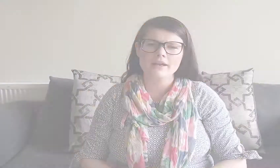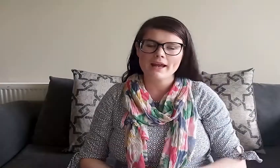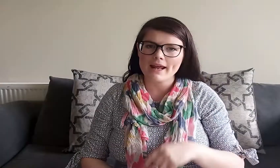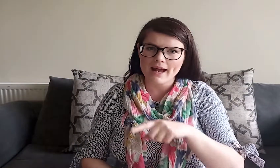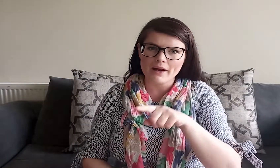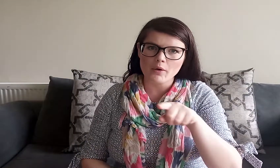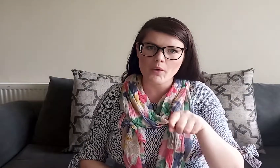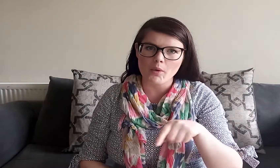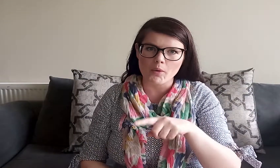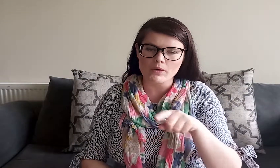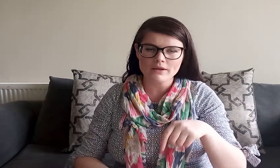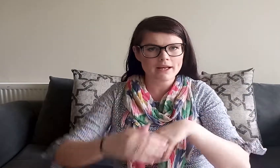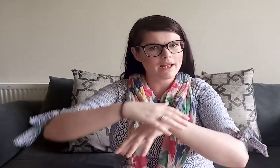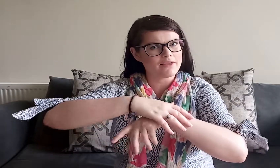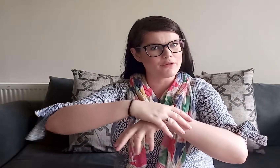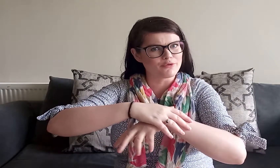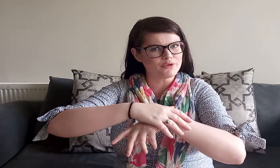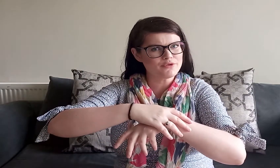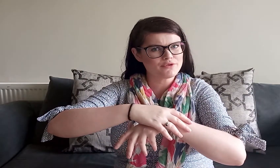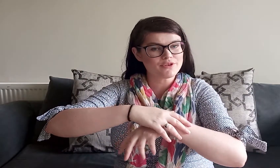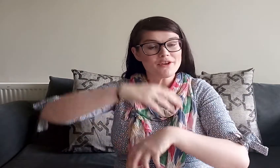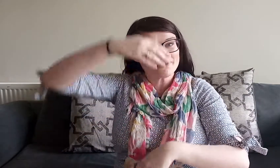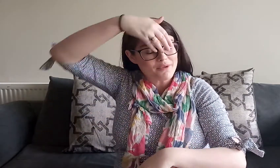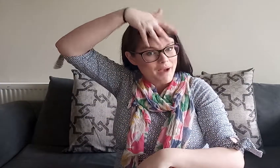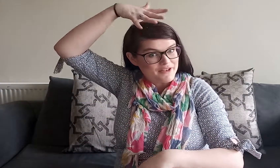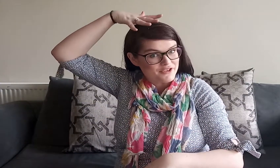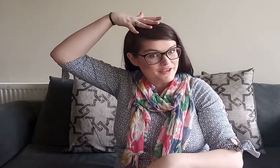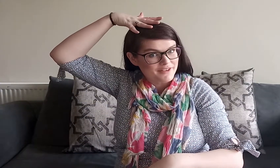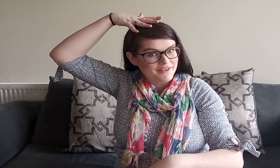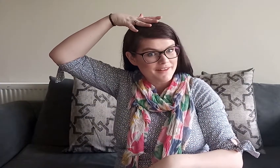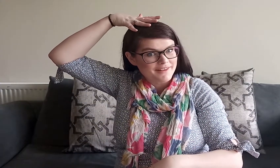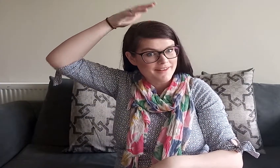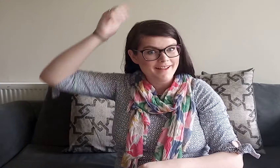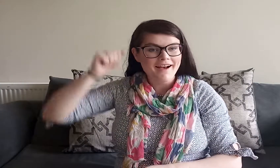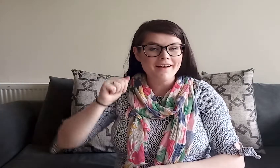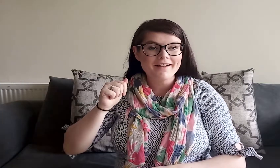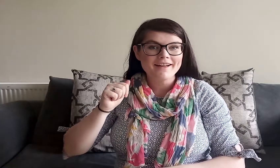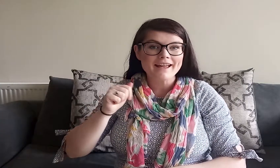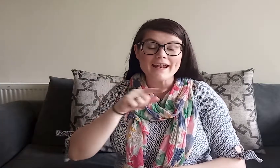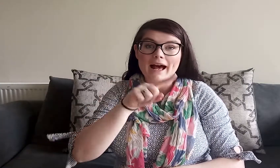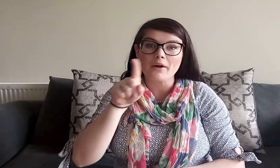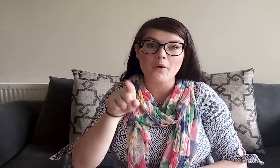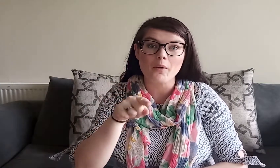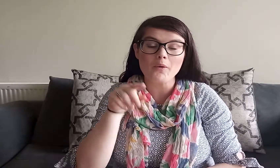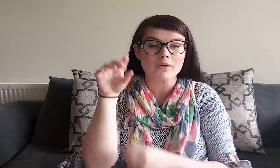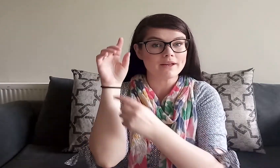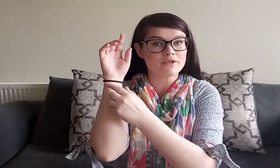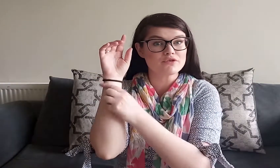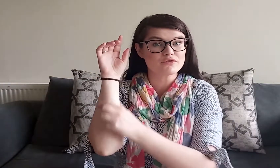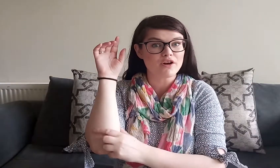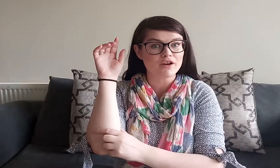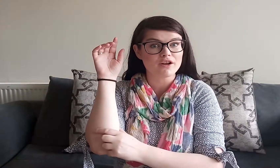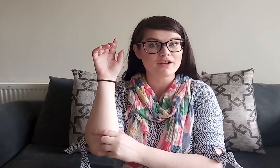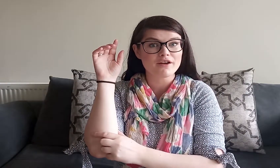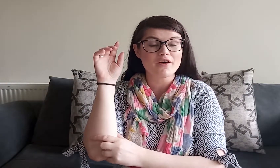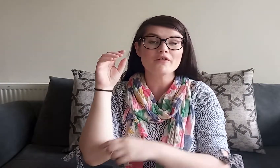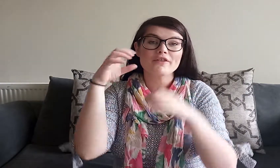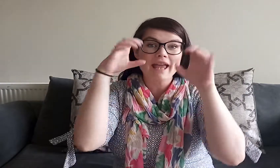It had a hole in the roots for the badger. It had a hole in the trunk for the